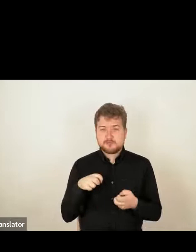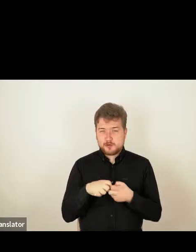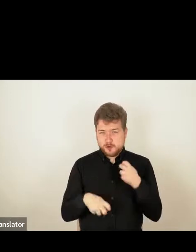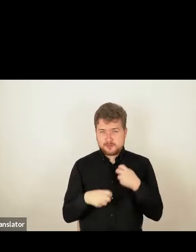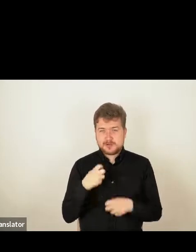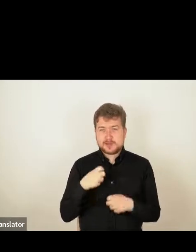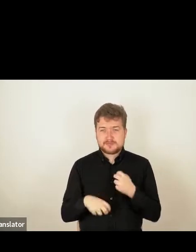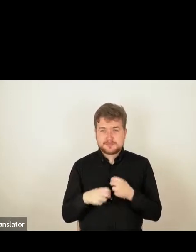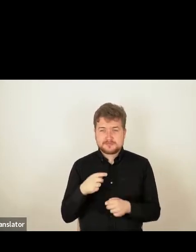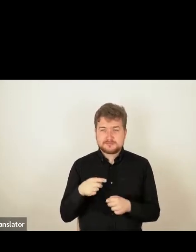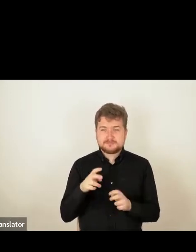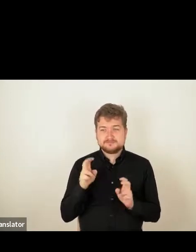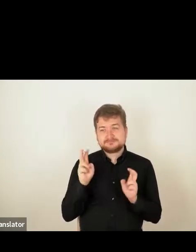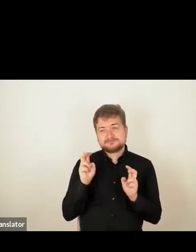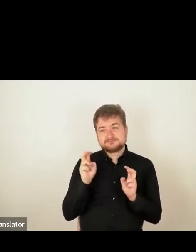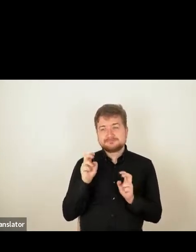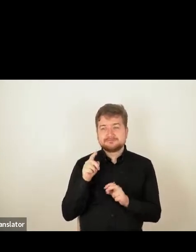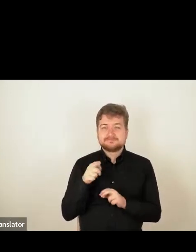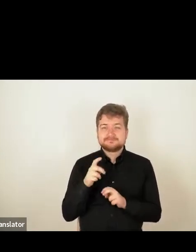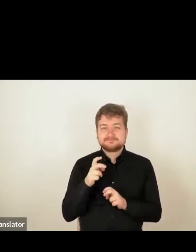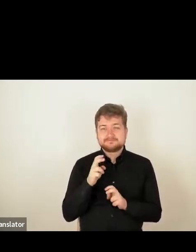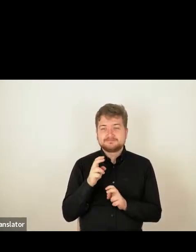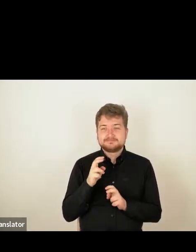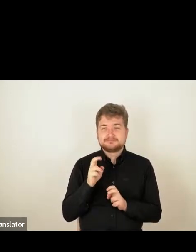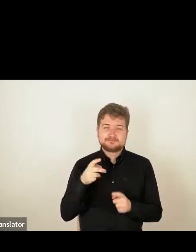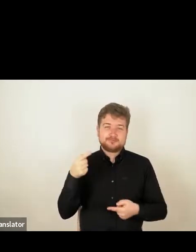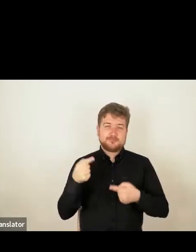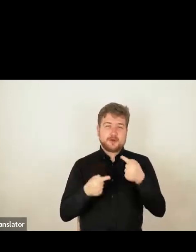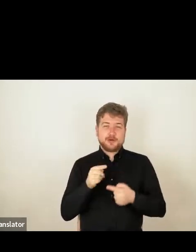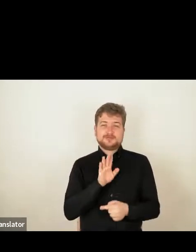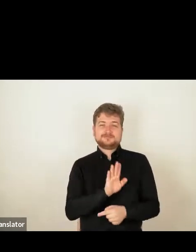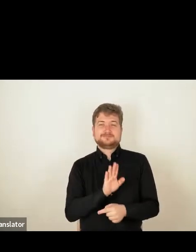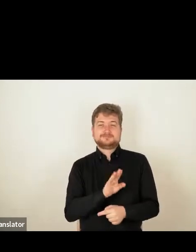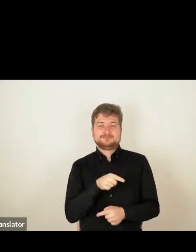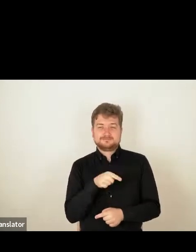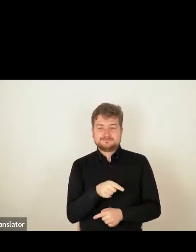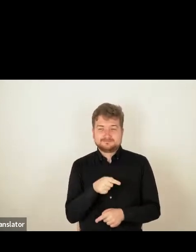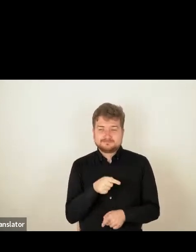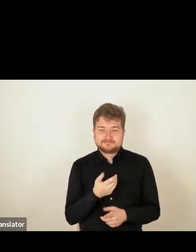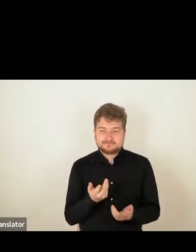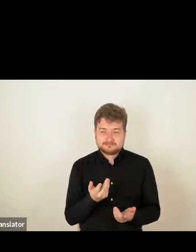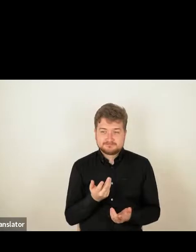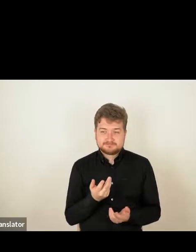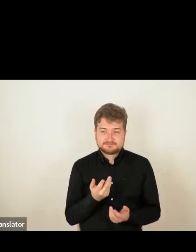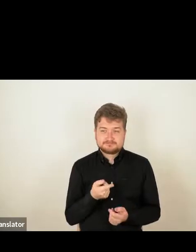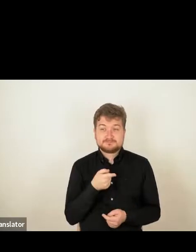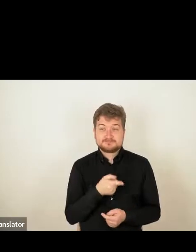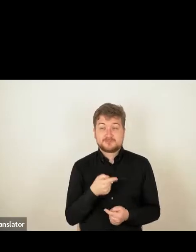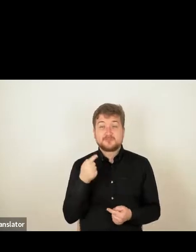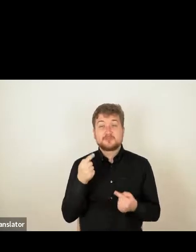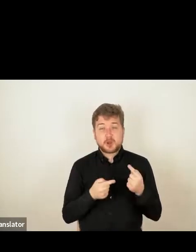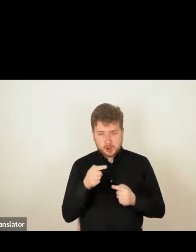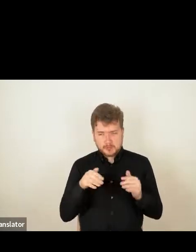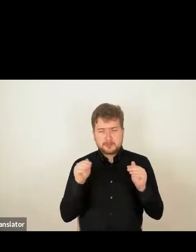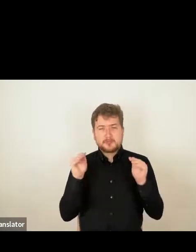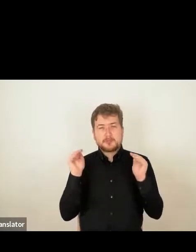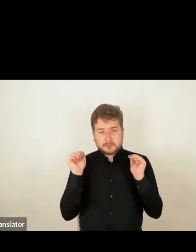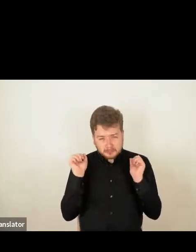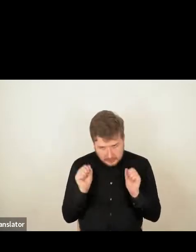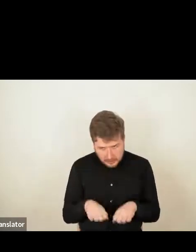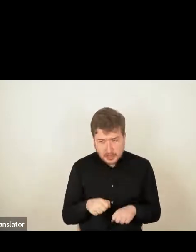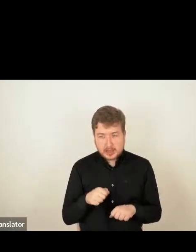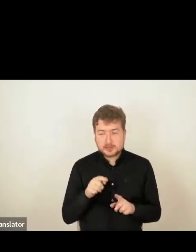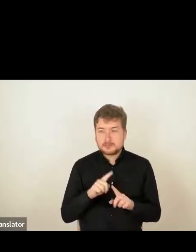culture must end. It doesn't mean that politics cannot continue. It just means that it doesn't have to come at the